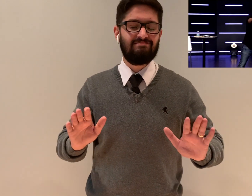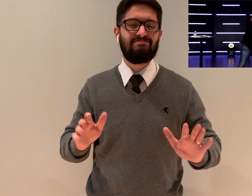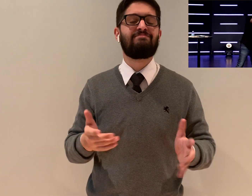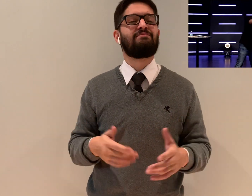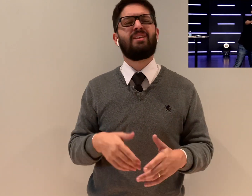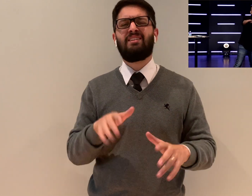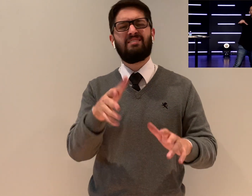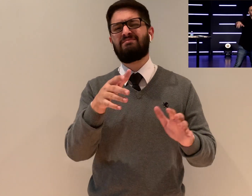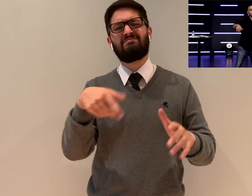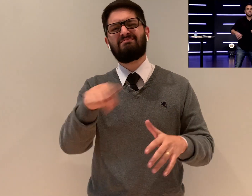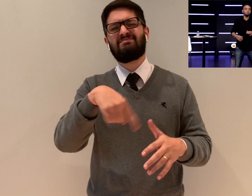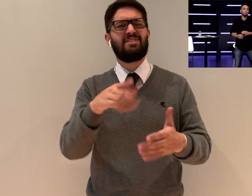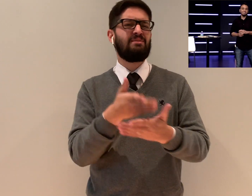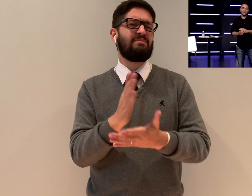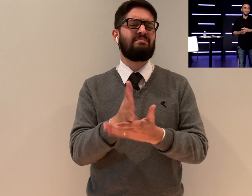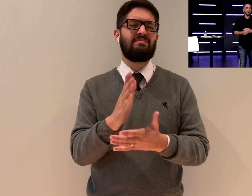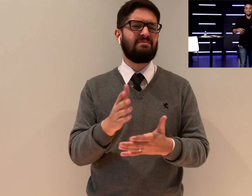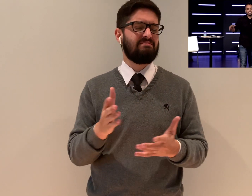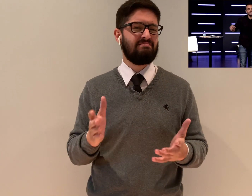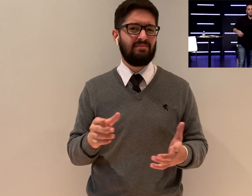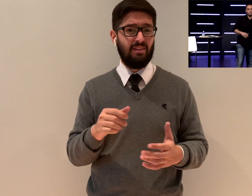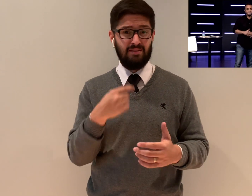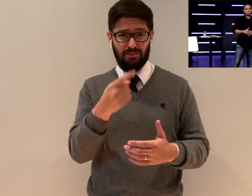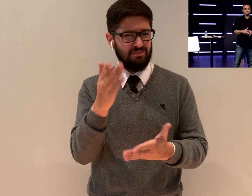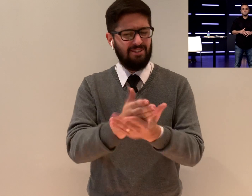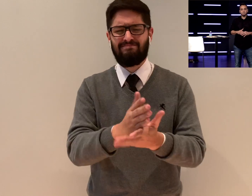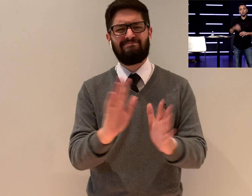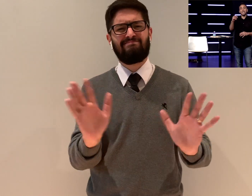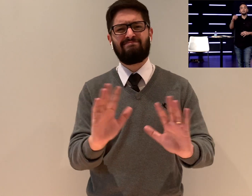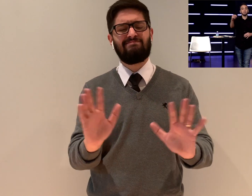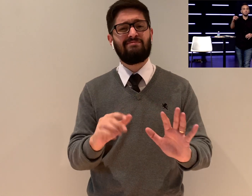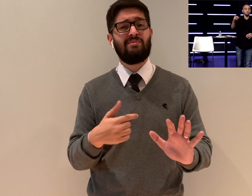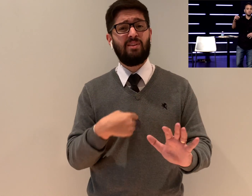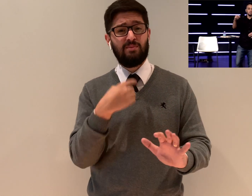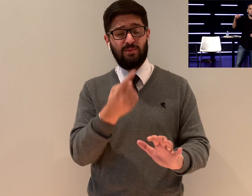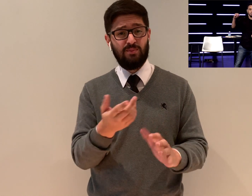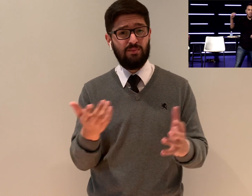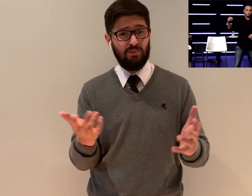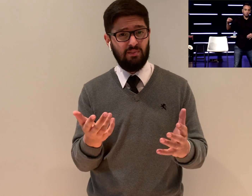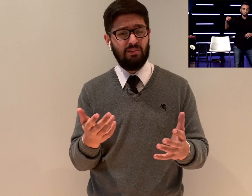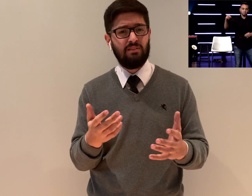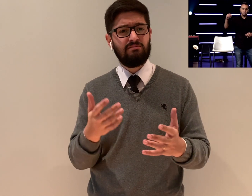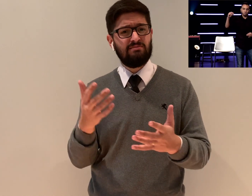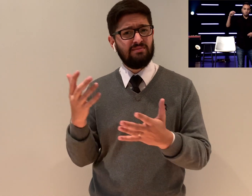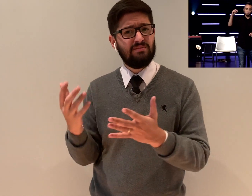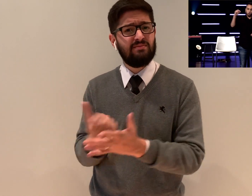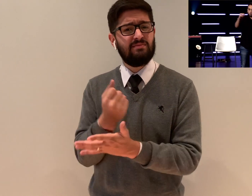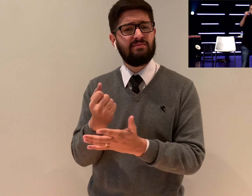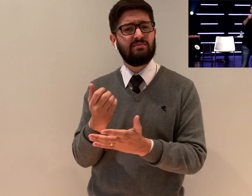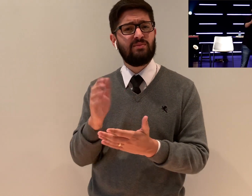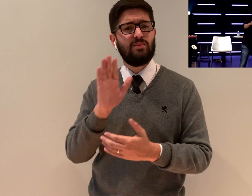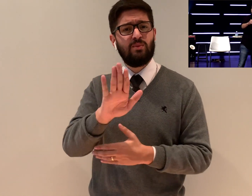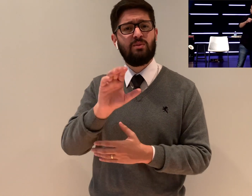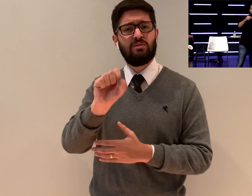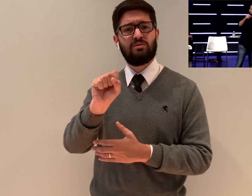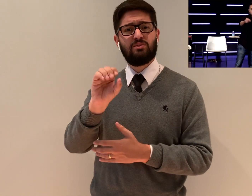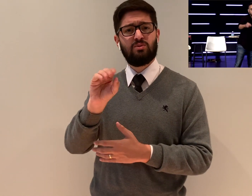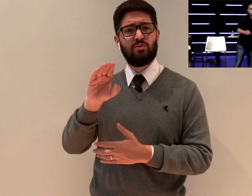Listen, all that is cool. I'm not telling you to stop doing that. I'm not telling you. What I am telling you, leverage your